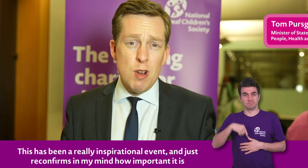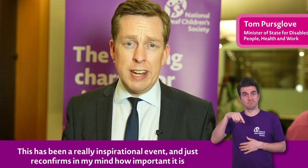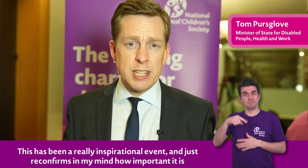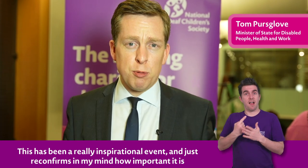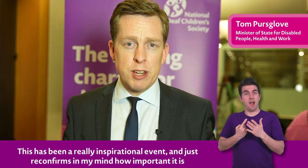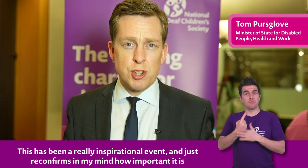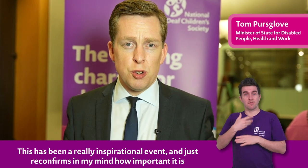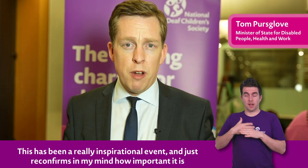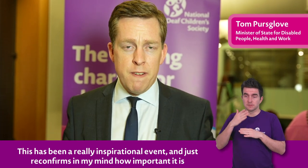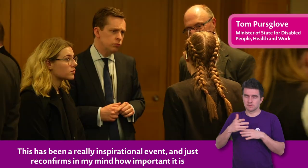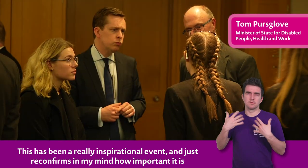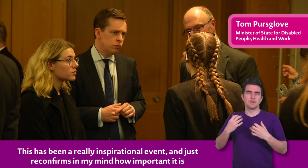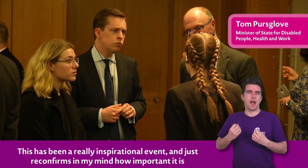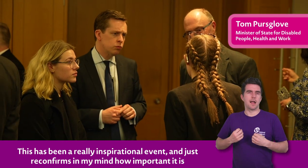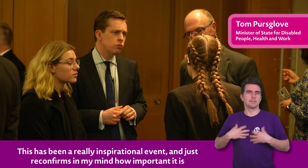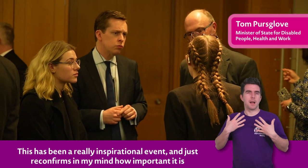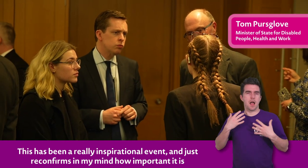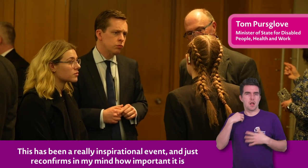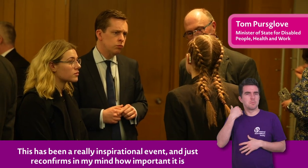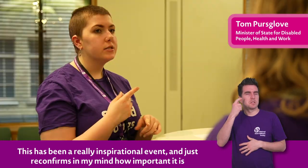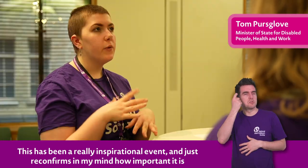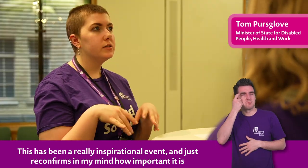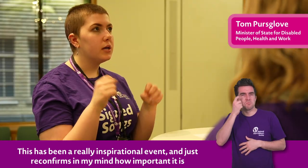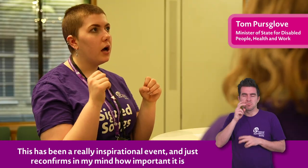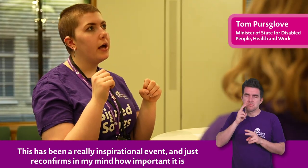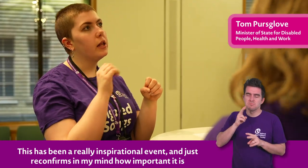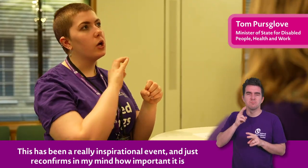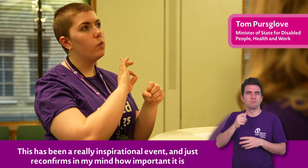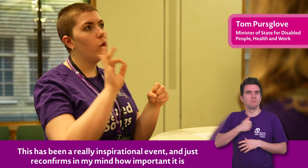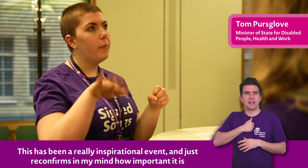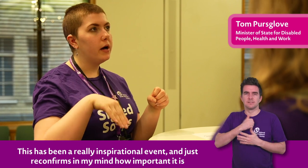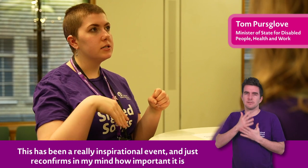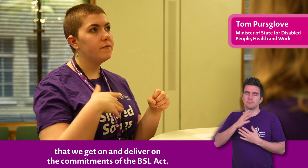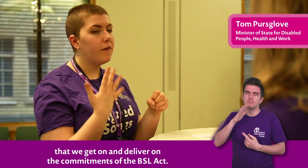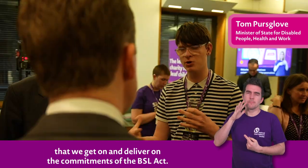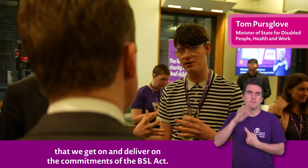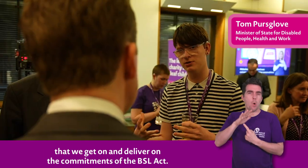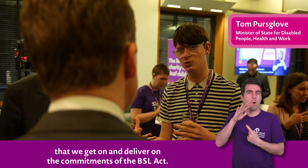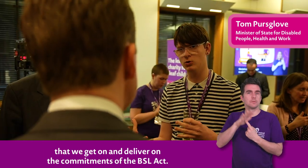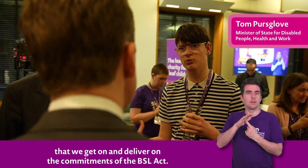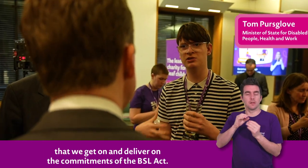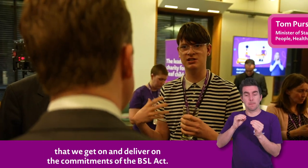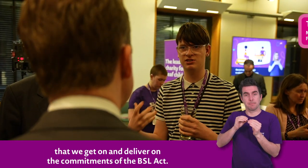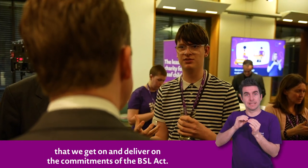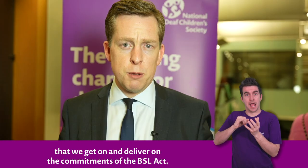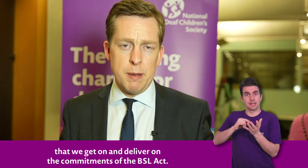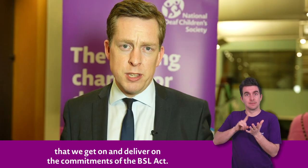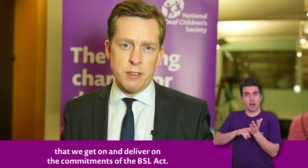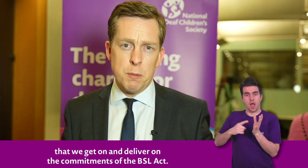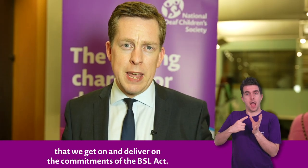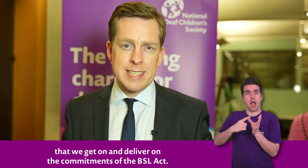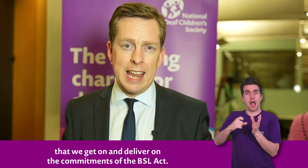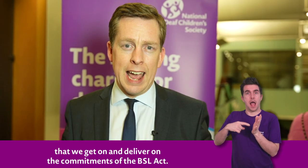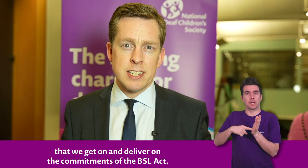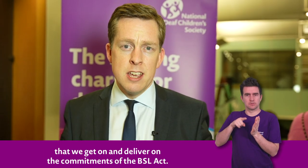This has been a really inspirational event and just reconfirms in my mind how important it is that we get on and deliver on the commitments